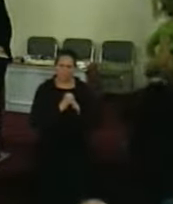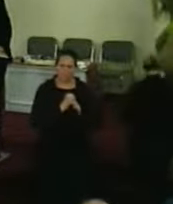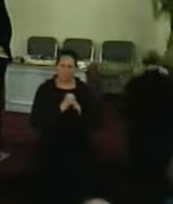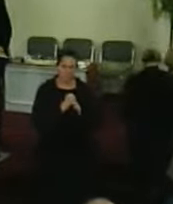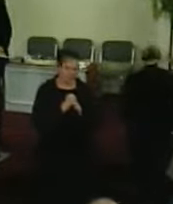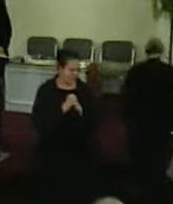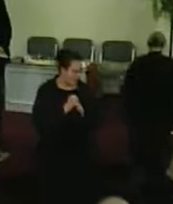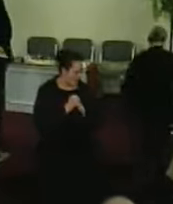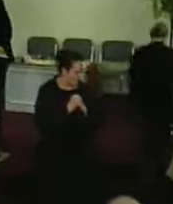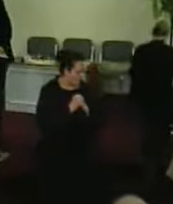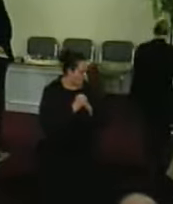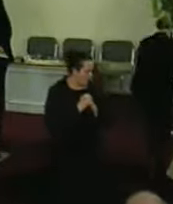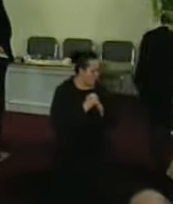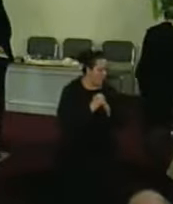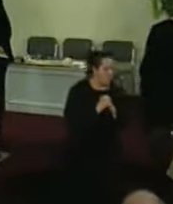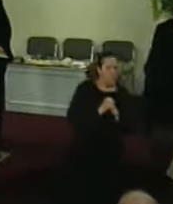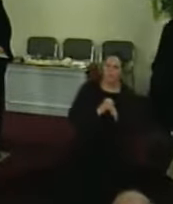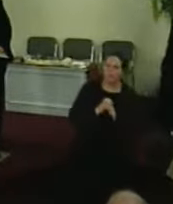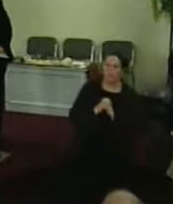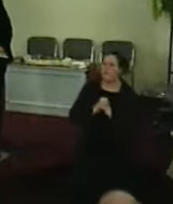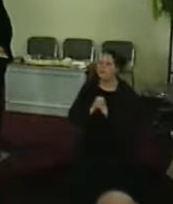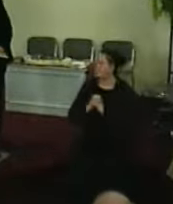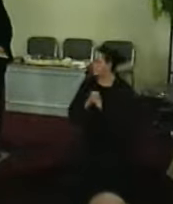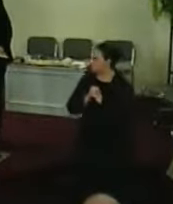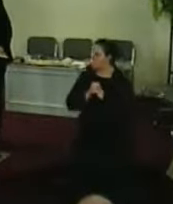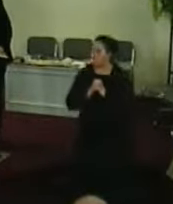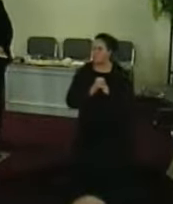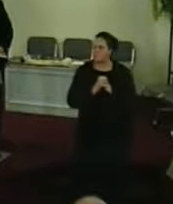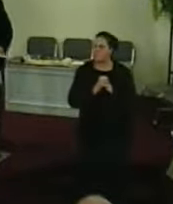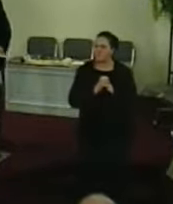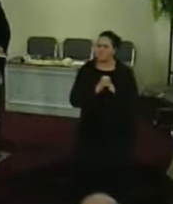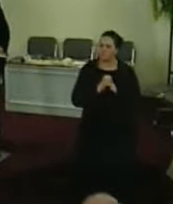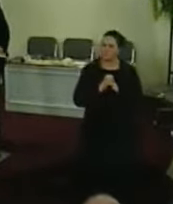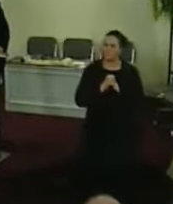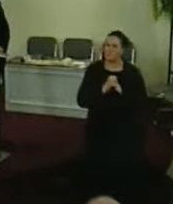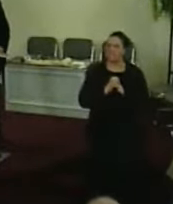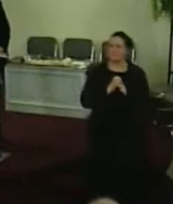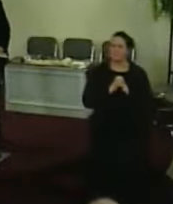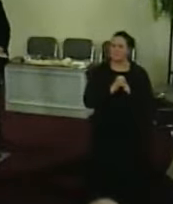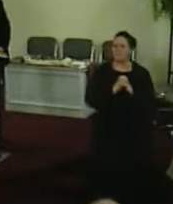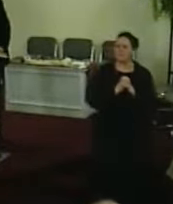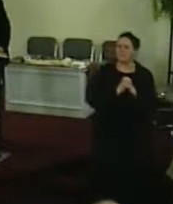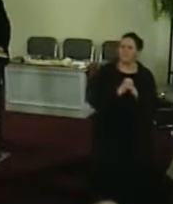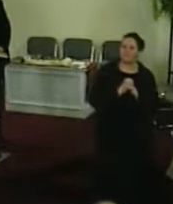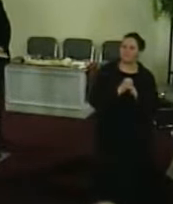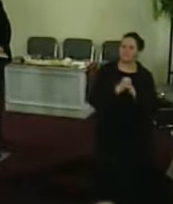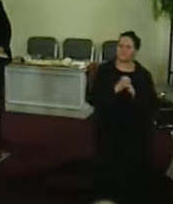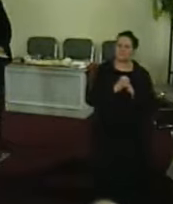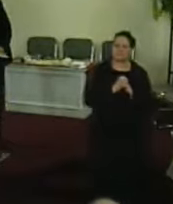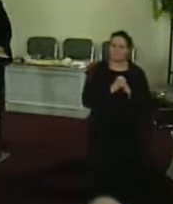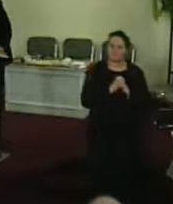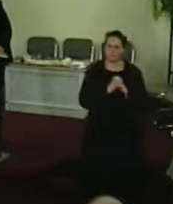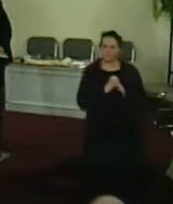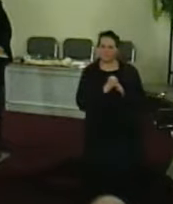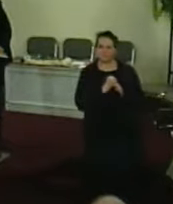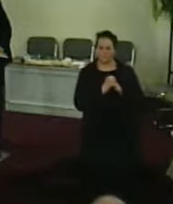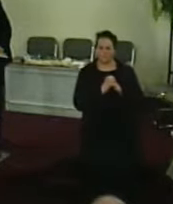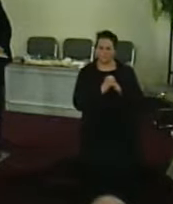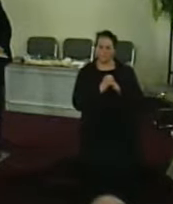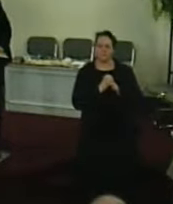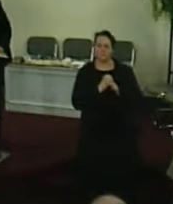In whom though now ye see him not, yet believing, ye rejoice.